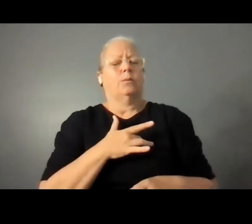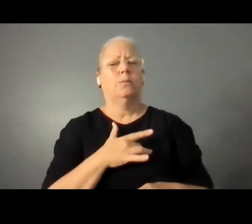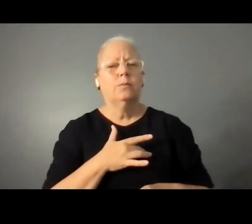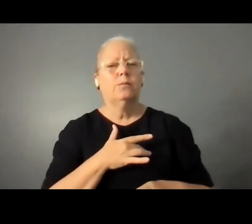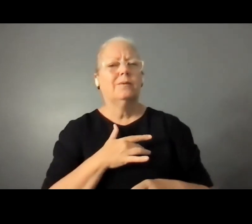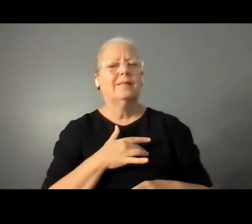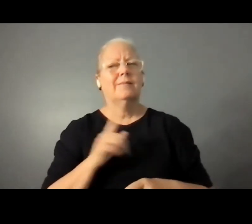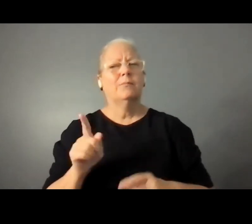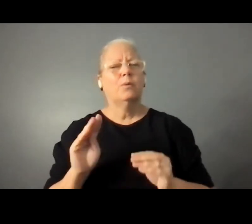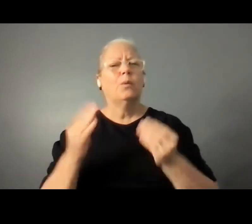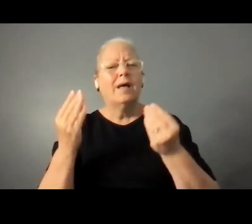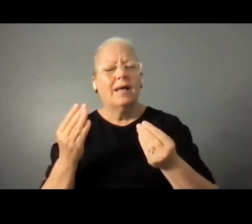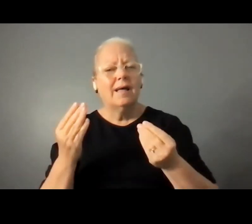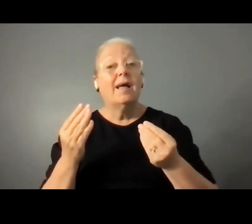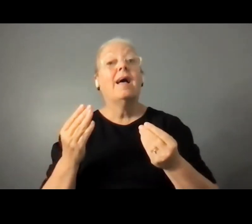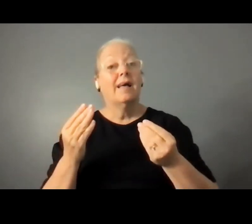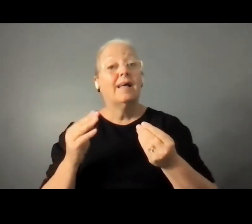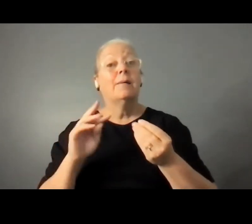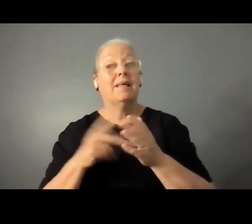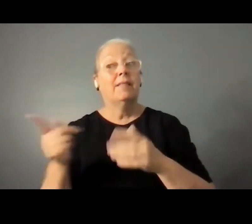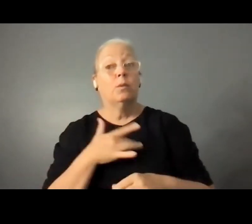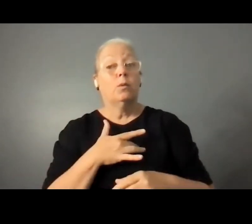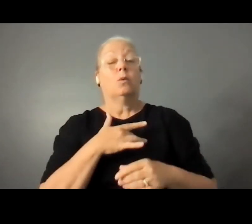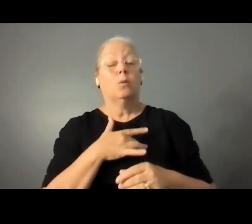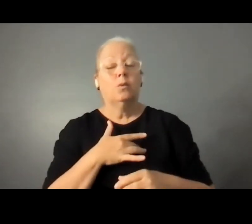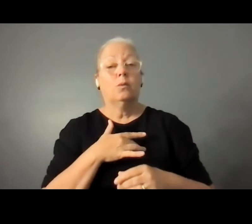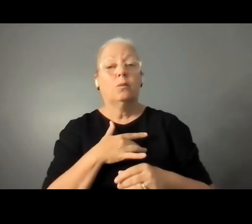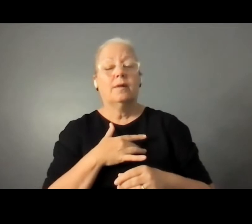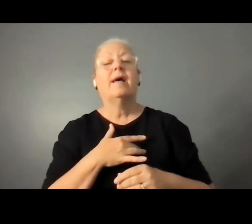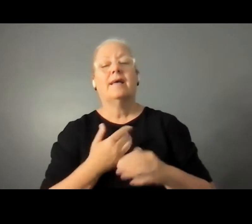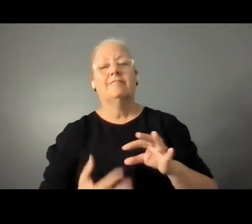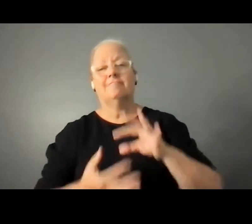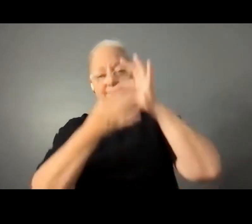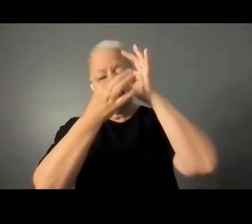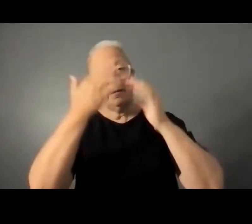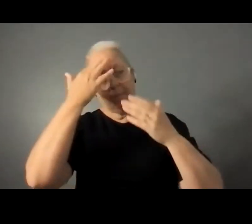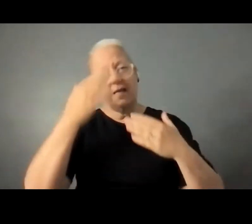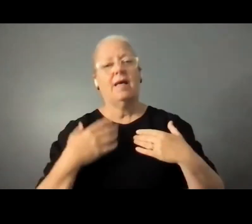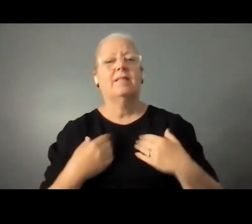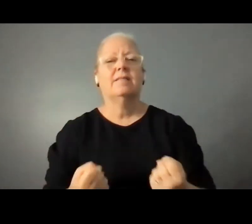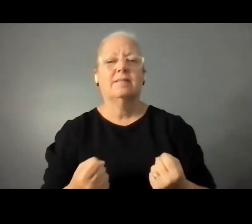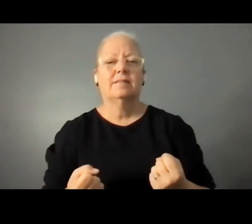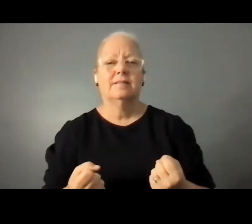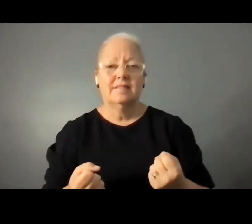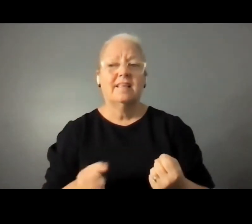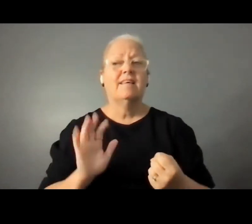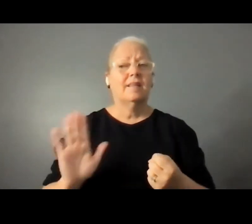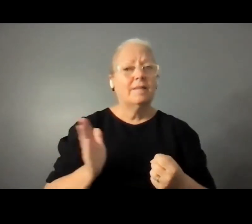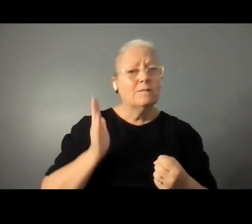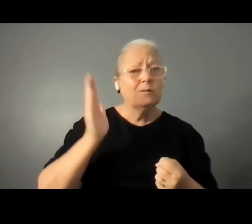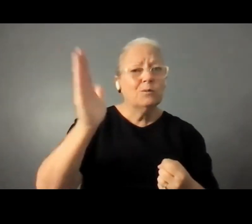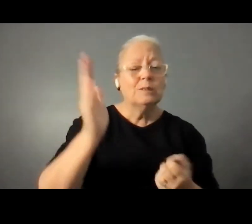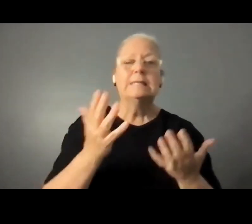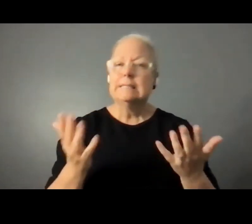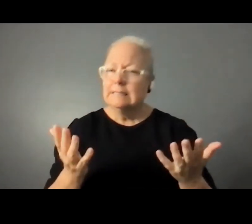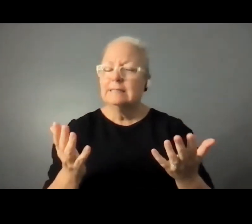mental health of young people as well as their future. So when I